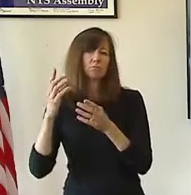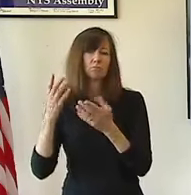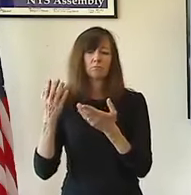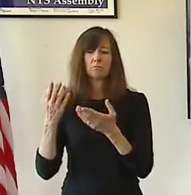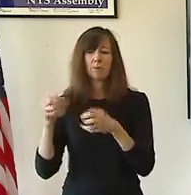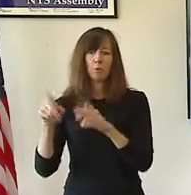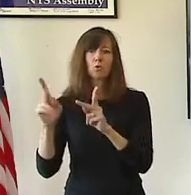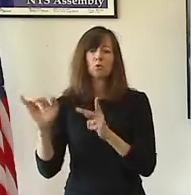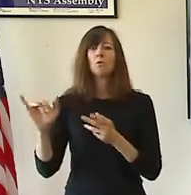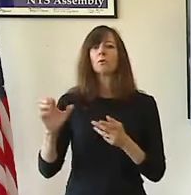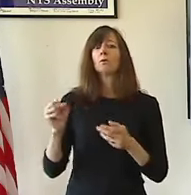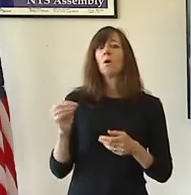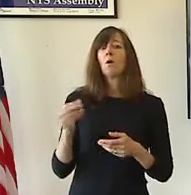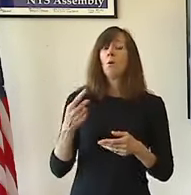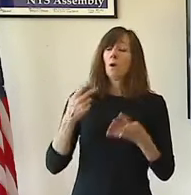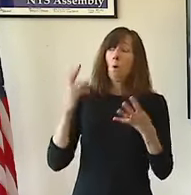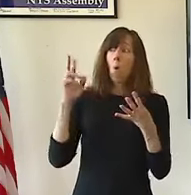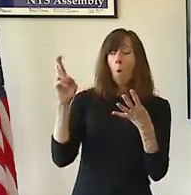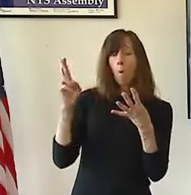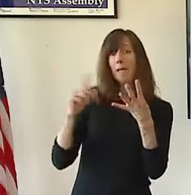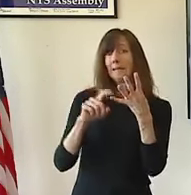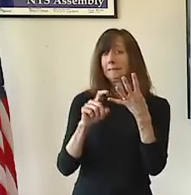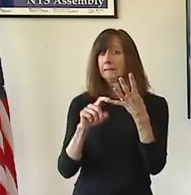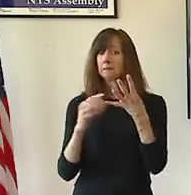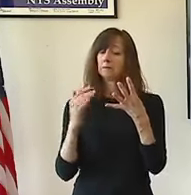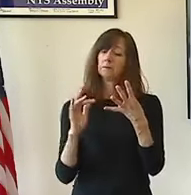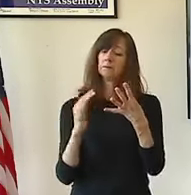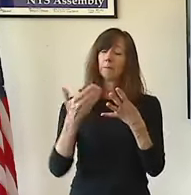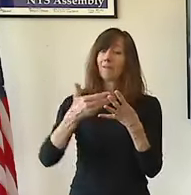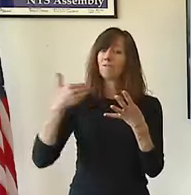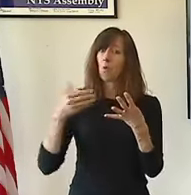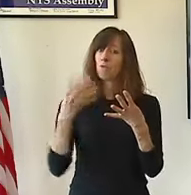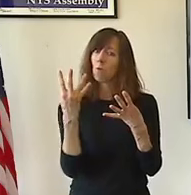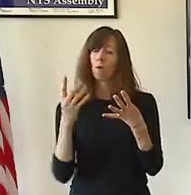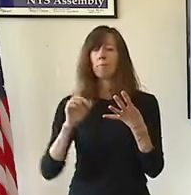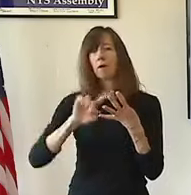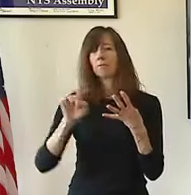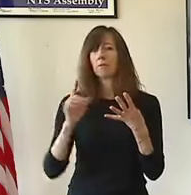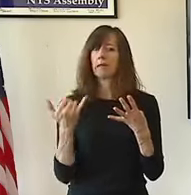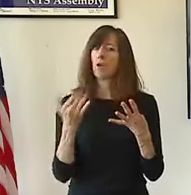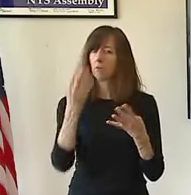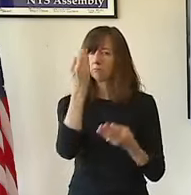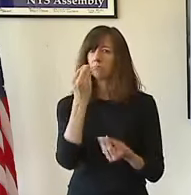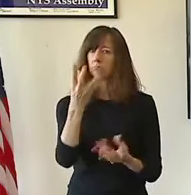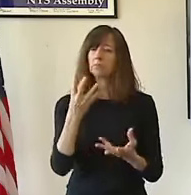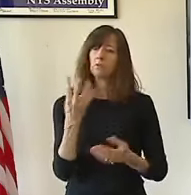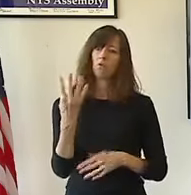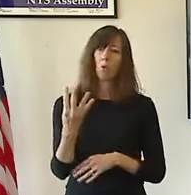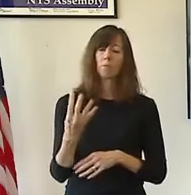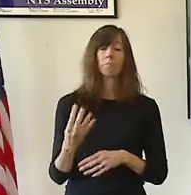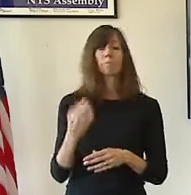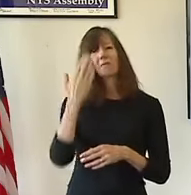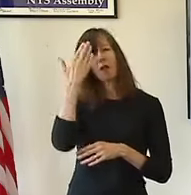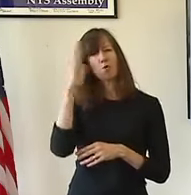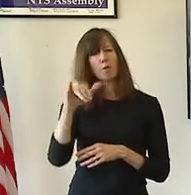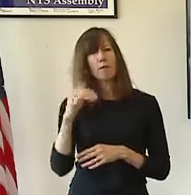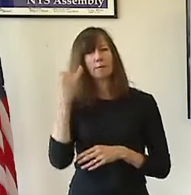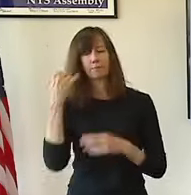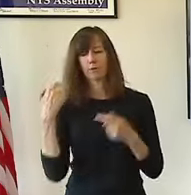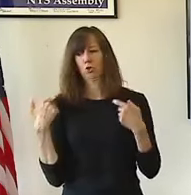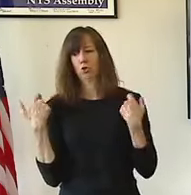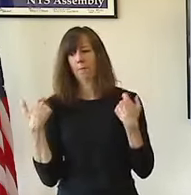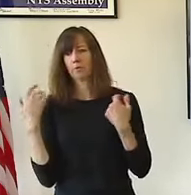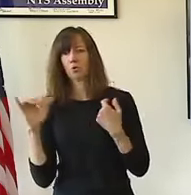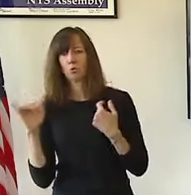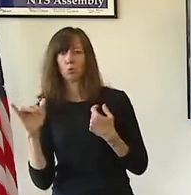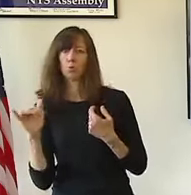effect earlier, but right now it's phase 4. I will tell you, because I know there are a couple gyms that are here, if you operate a summer camp,